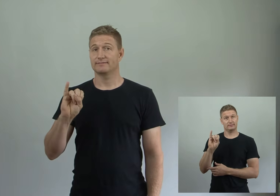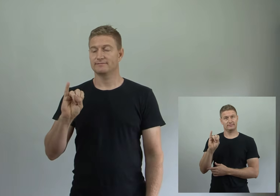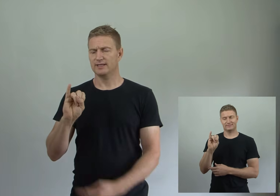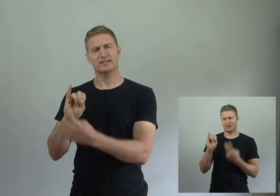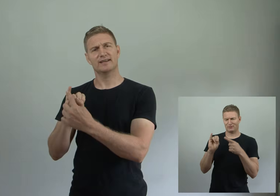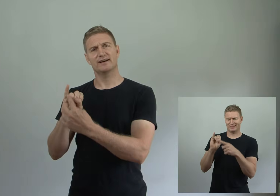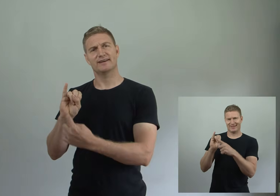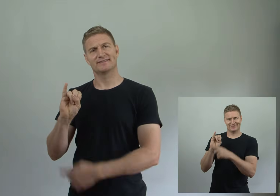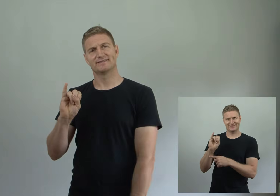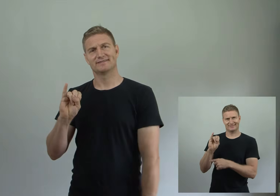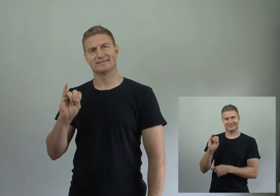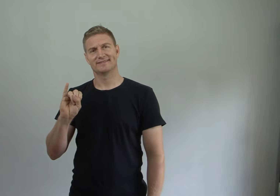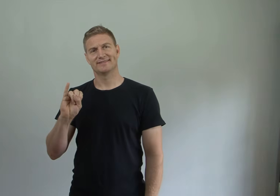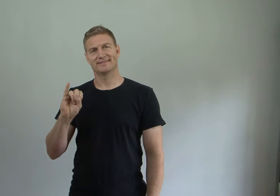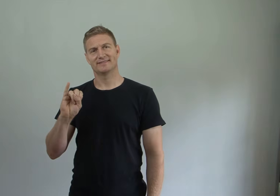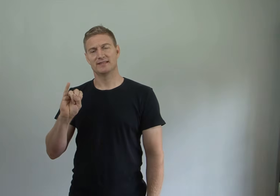I, looks like an I.